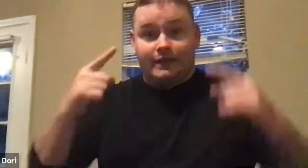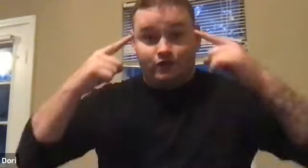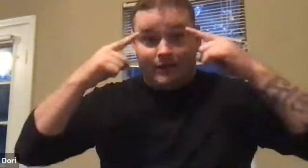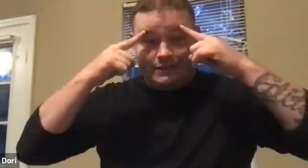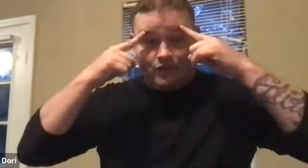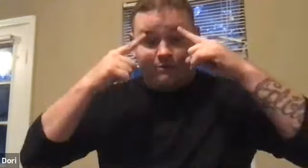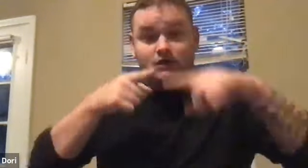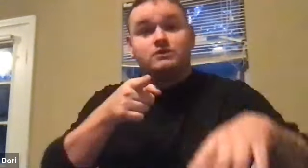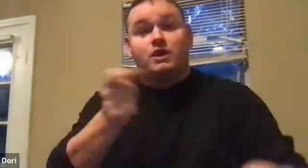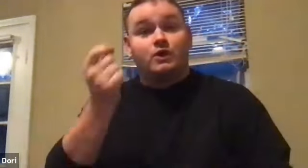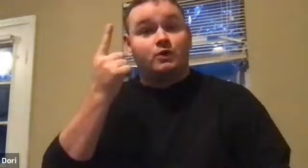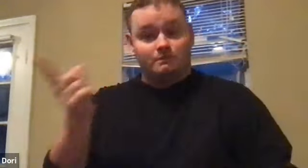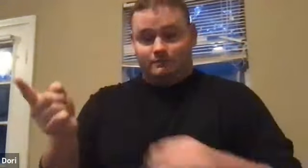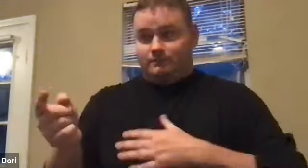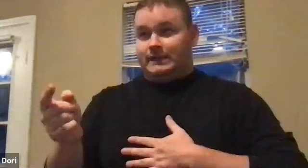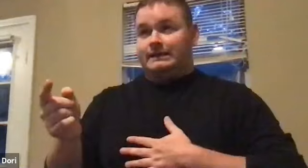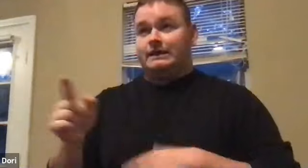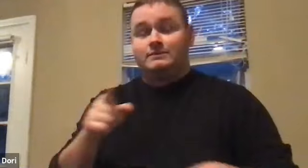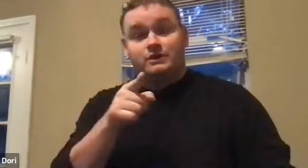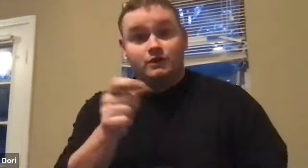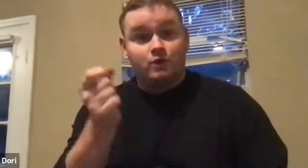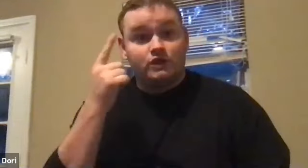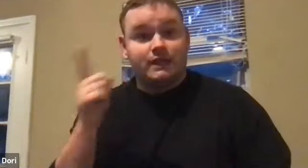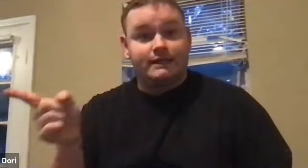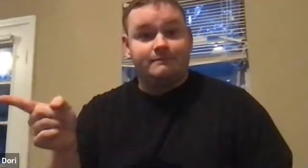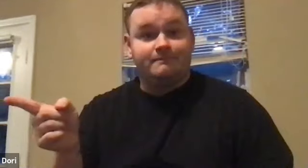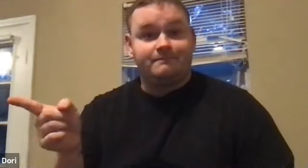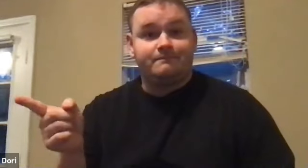you're raising your eyebrow. I got the hiccups. You understand him?